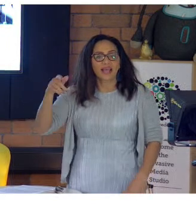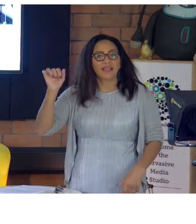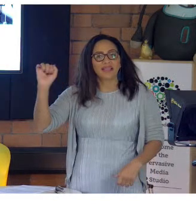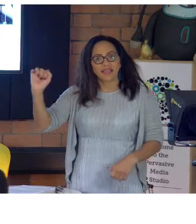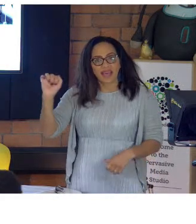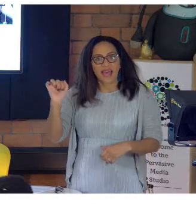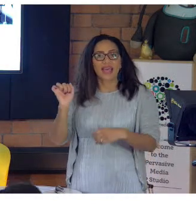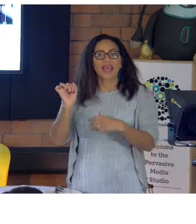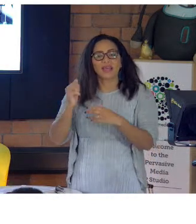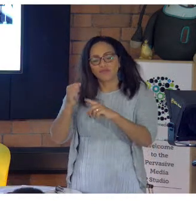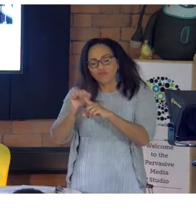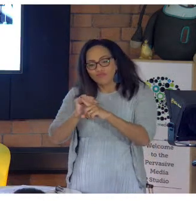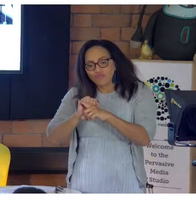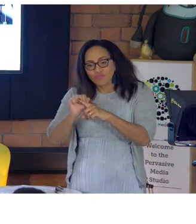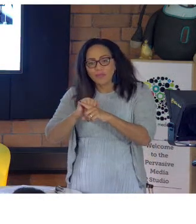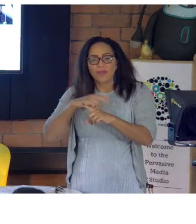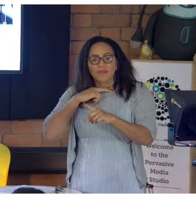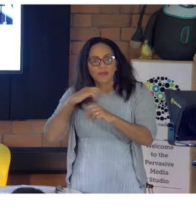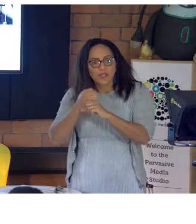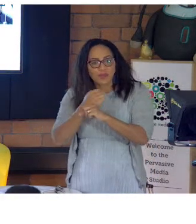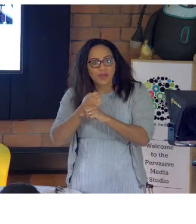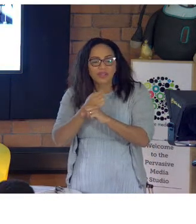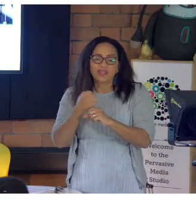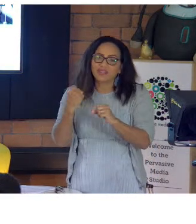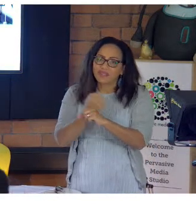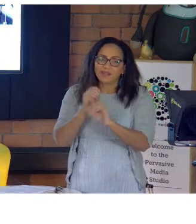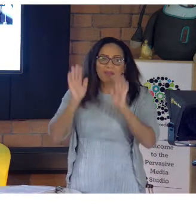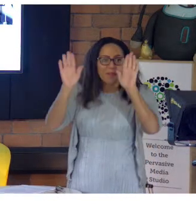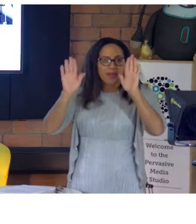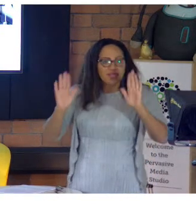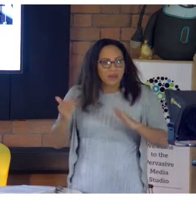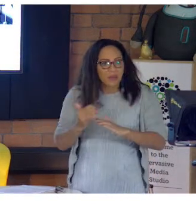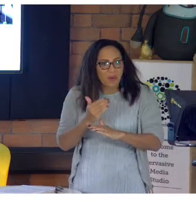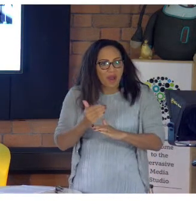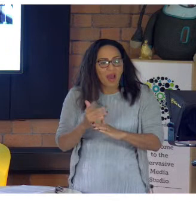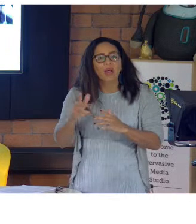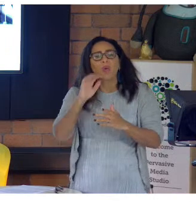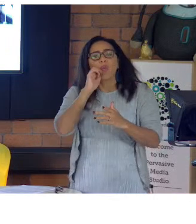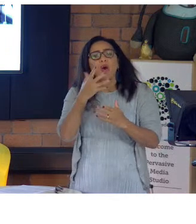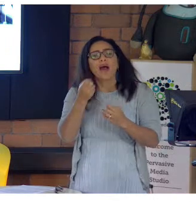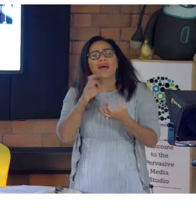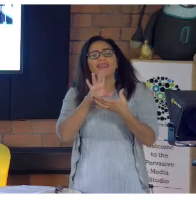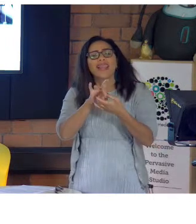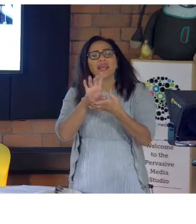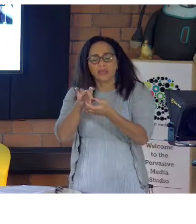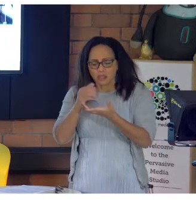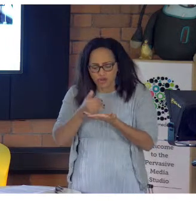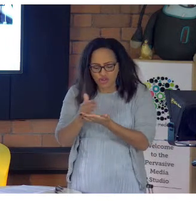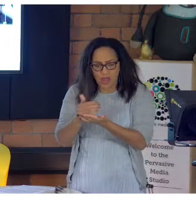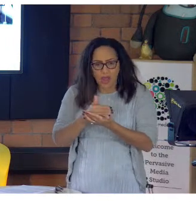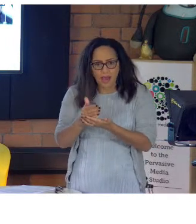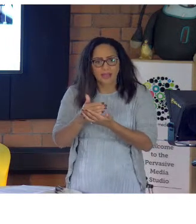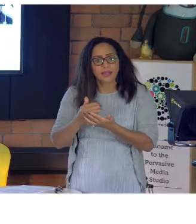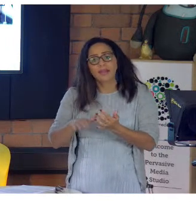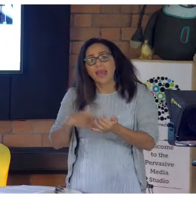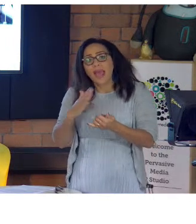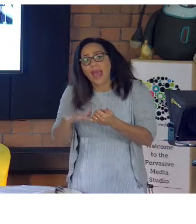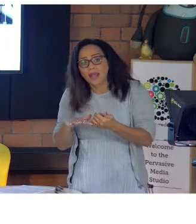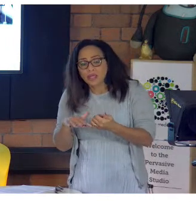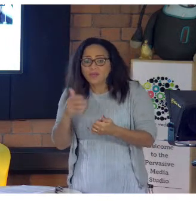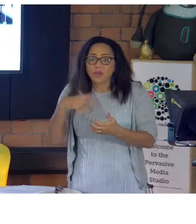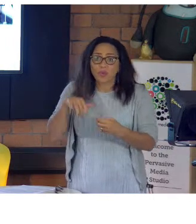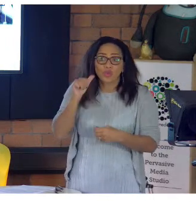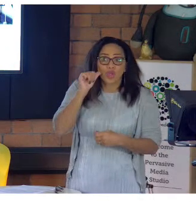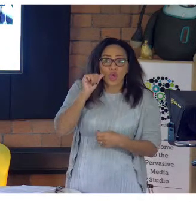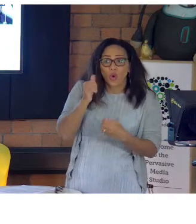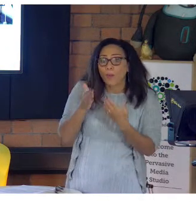movie and who did an amazing work. There will be links shared at the end of the talk if you want to find out more about Lawrence